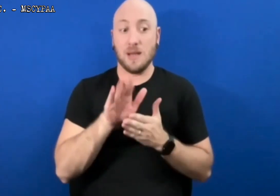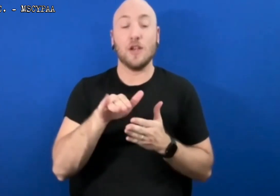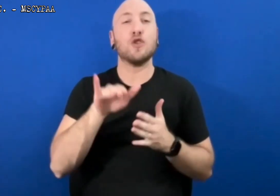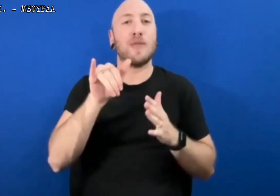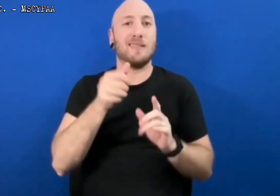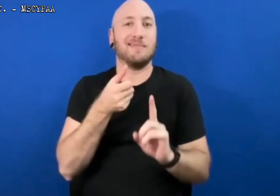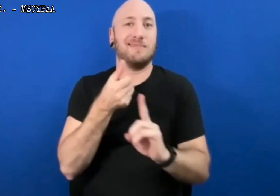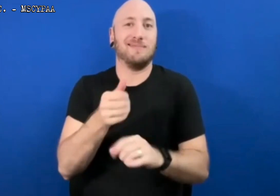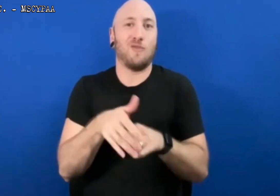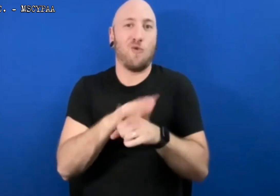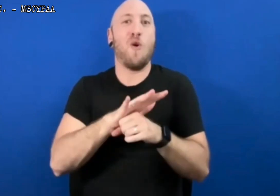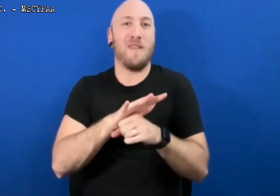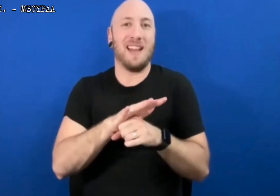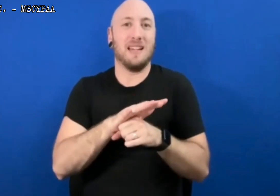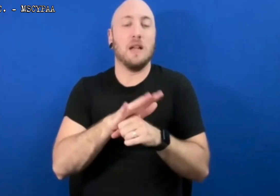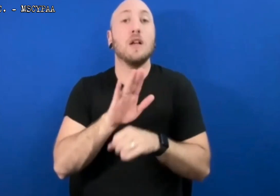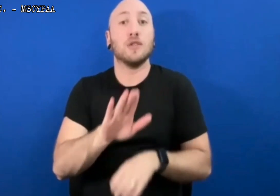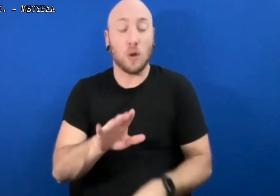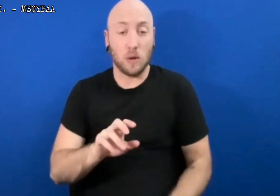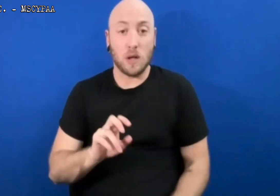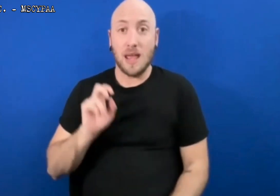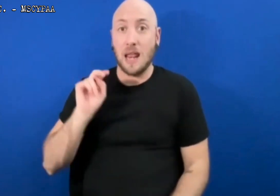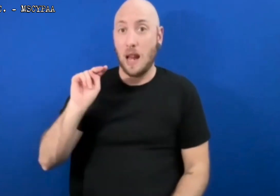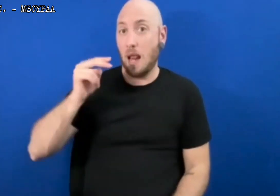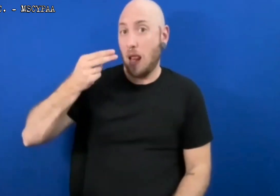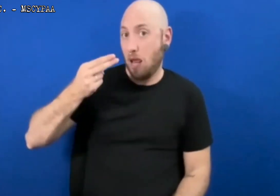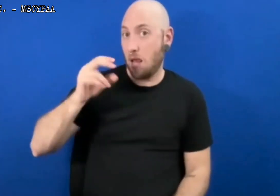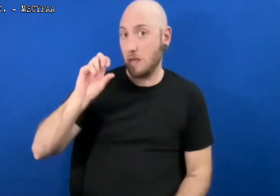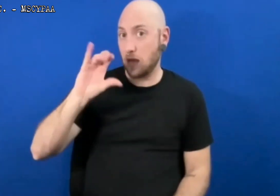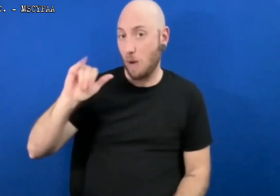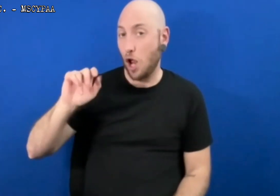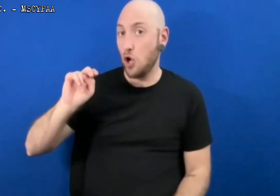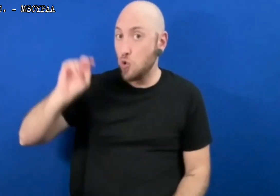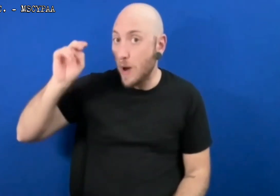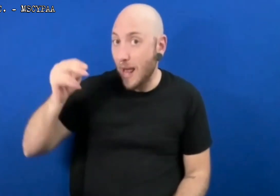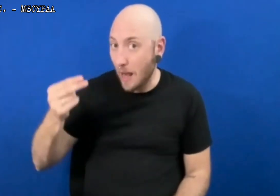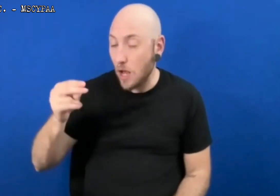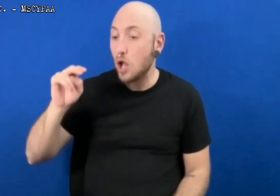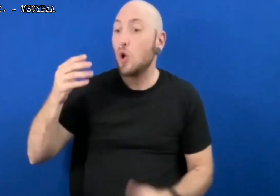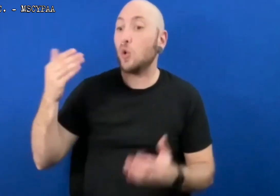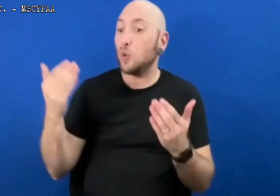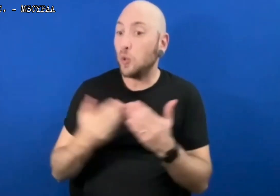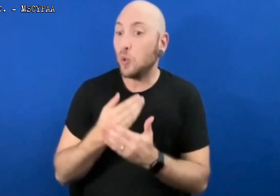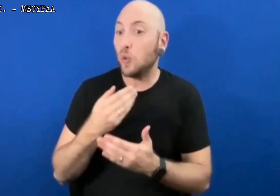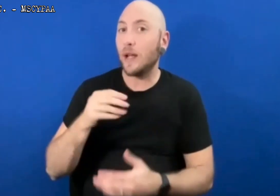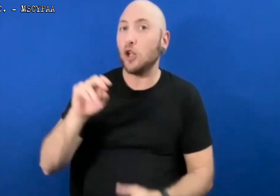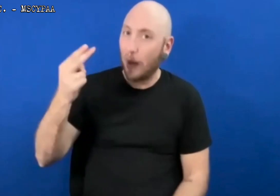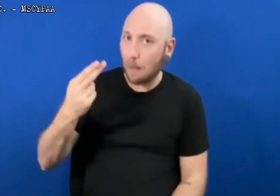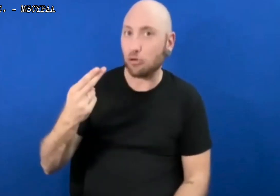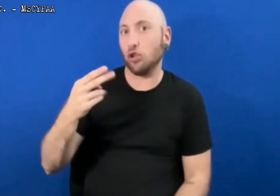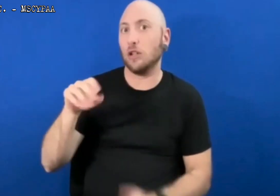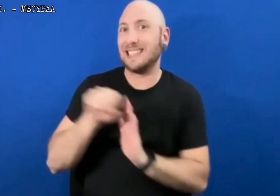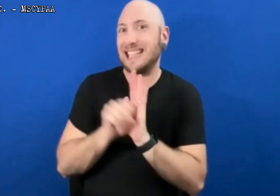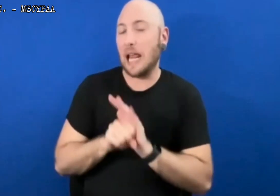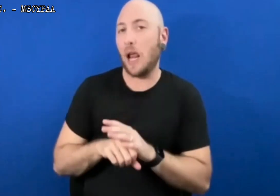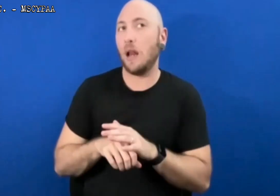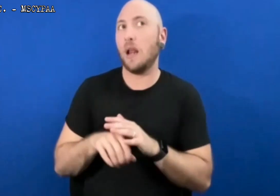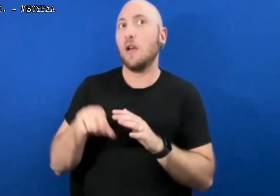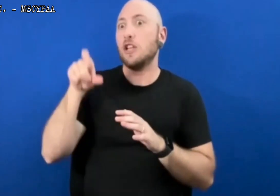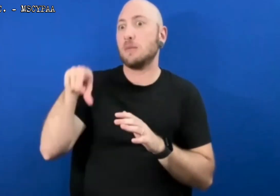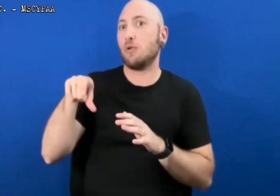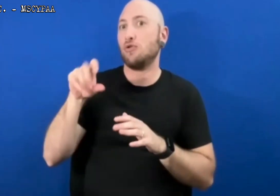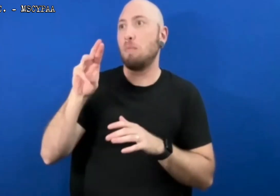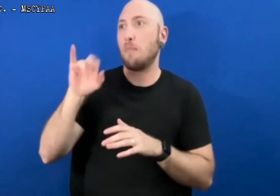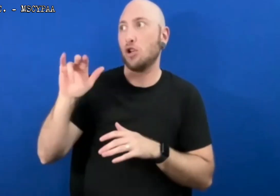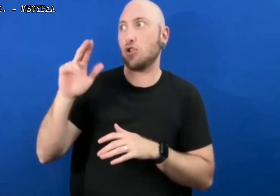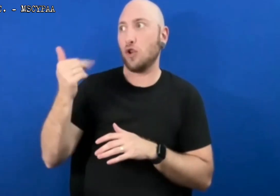hit. So NSCYPAA, the New Hampshire Convention for Young People and Alcoholics Anonymous, was supposed to be happening that year on March 13th,